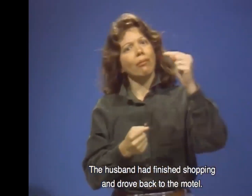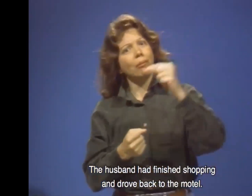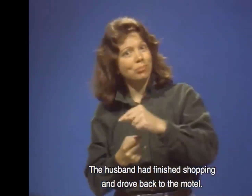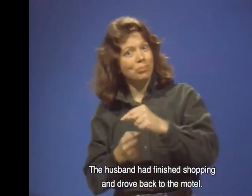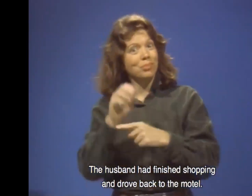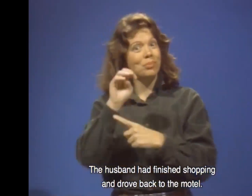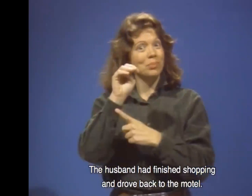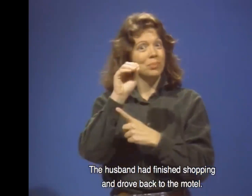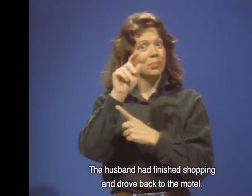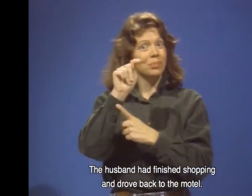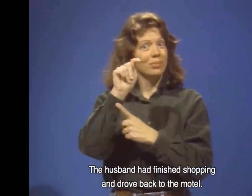and drove back to the motel.